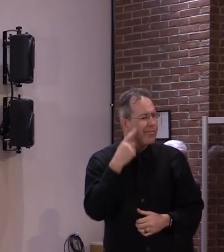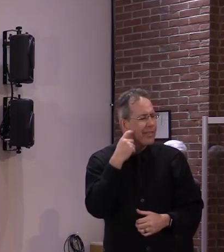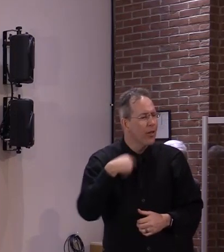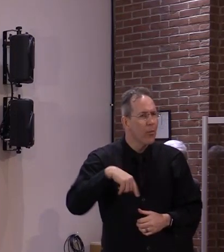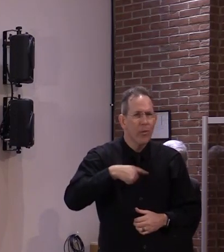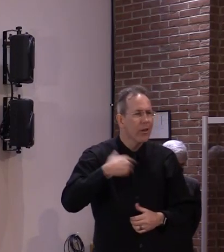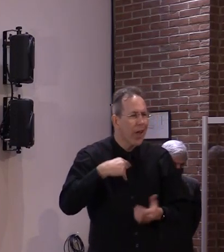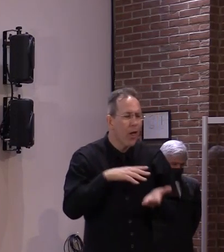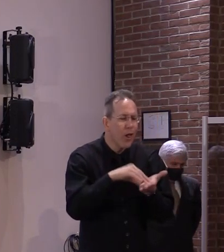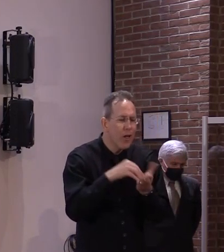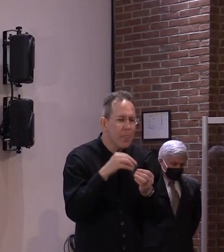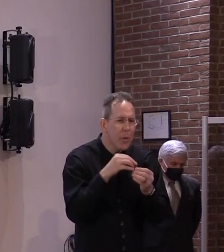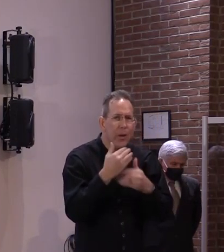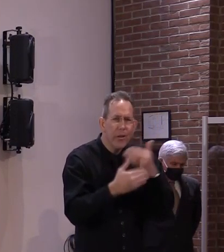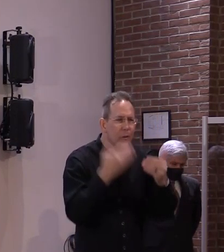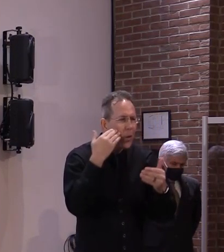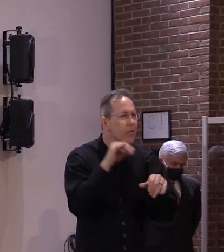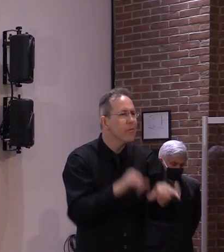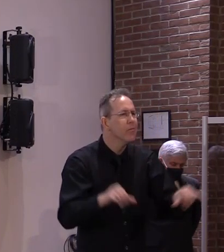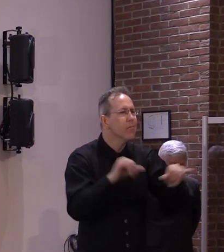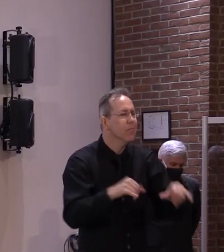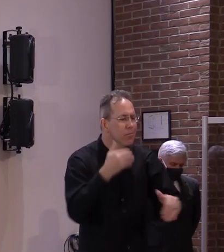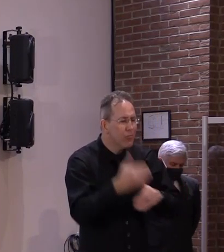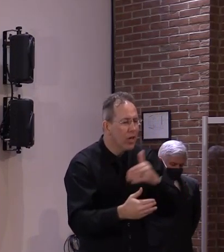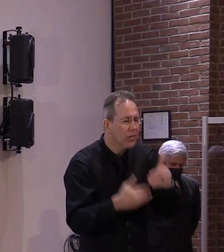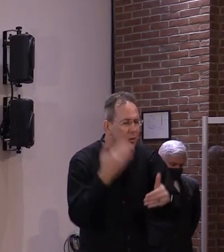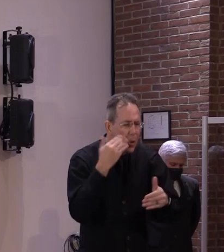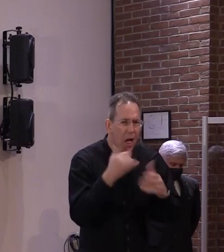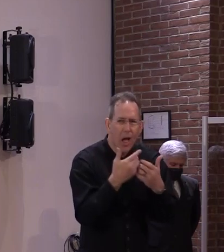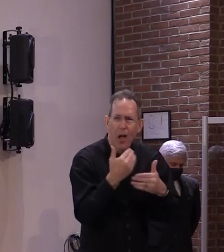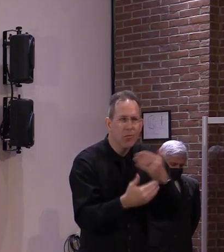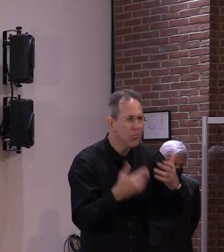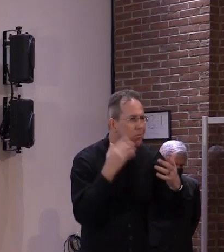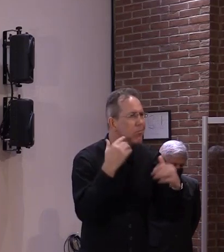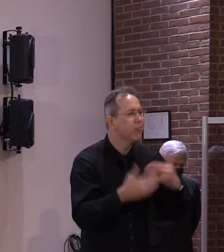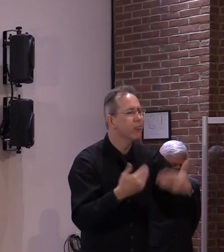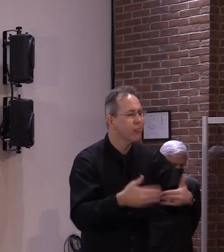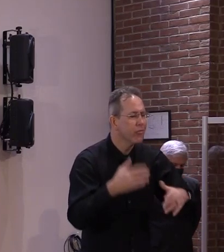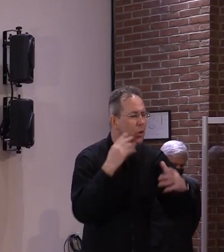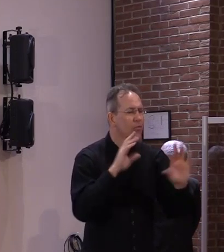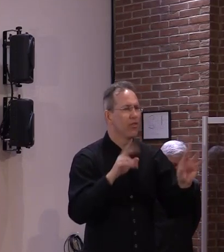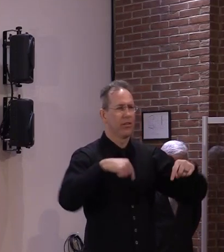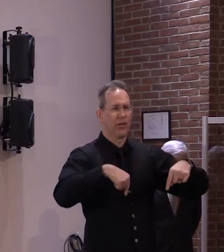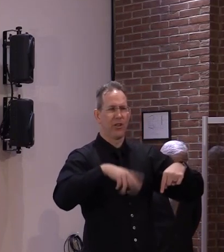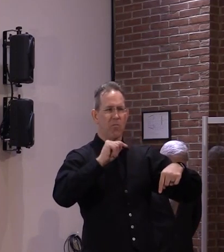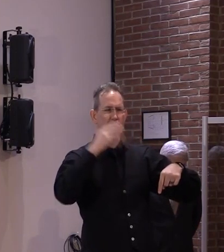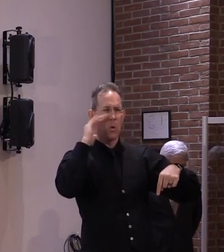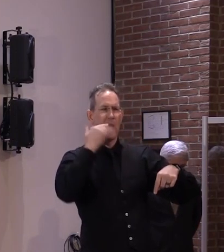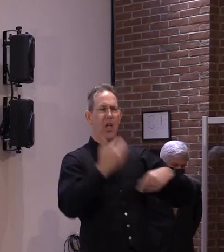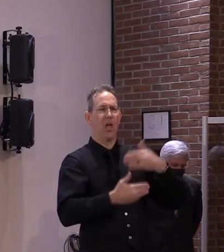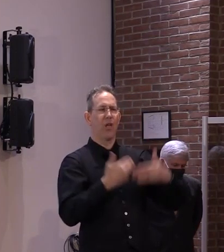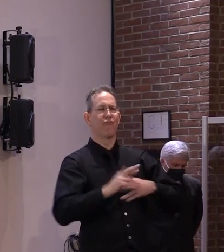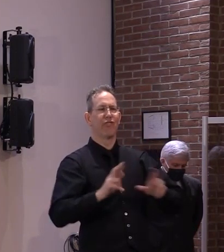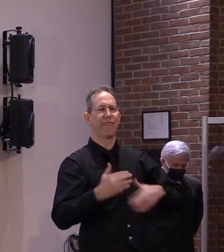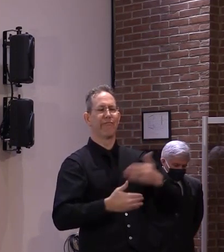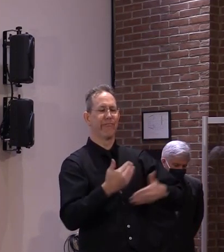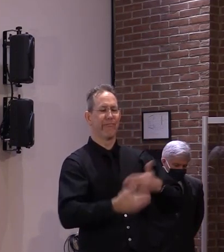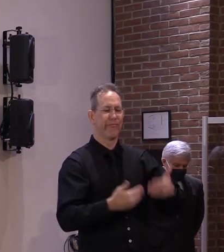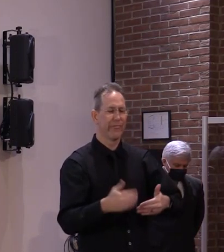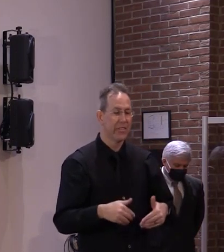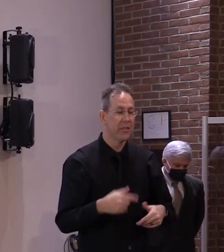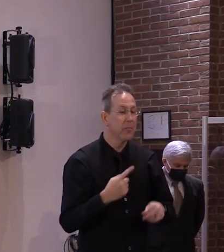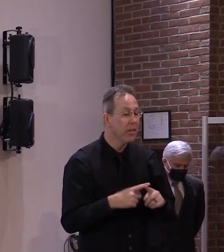of the virus. And that's a function of our high level of testing and, of course, our surveillance testing in school